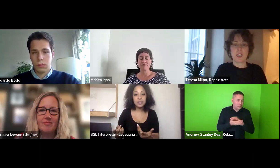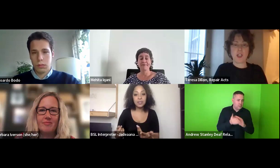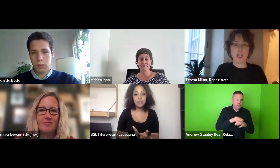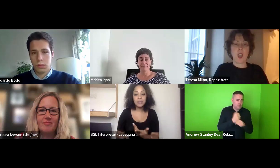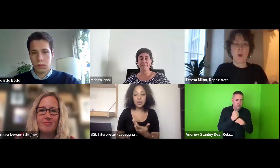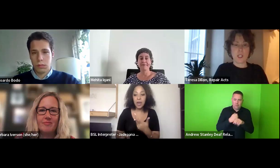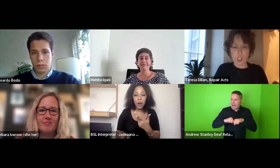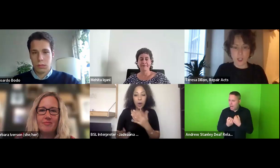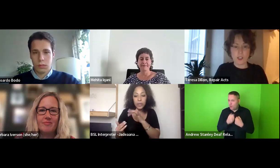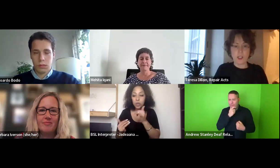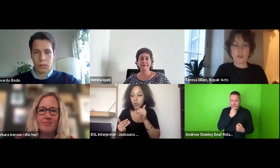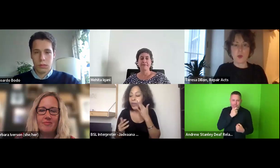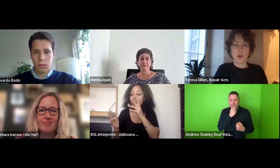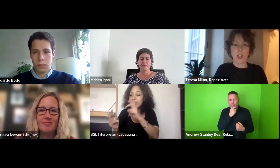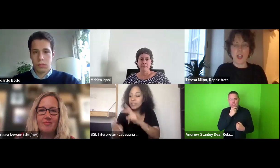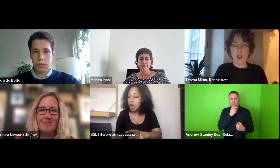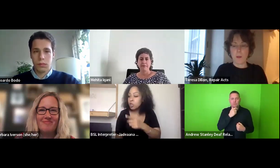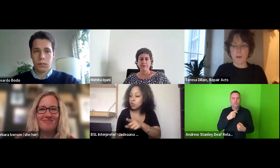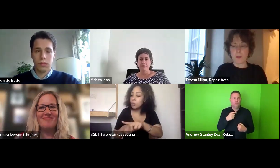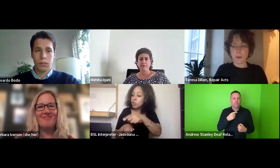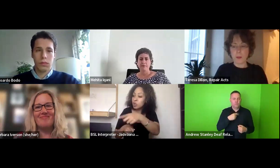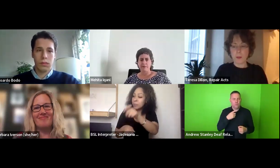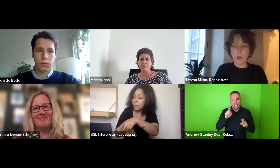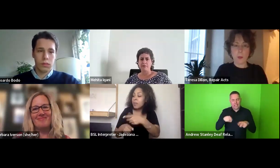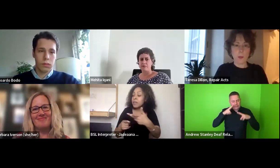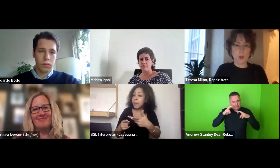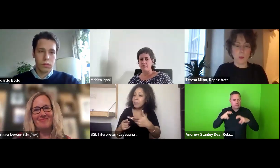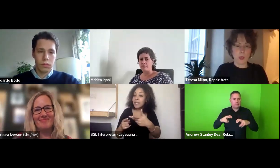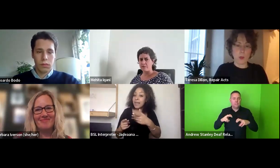are receiving? What is their chances for